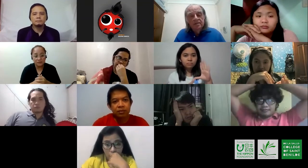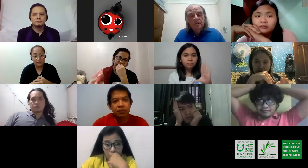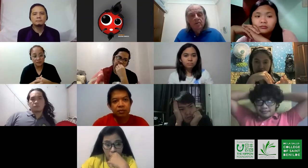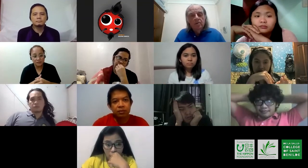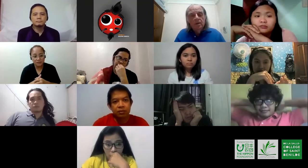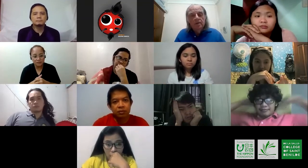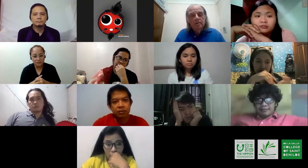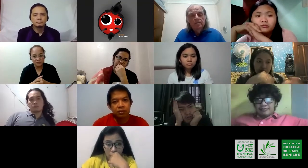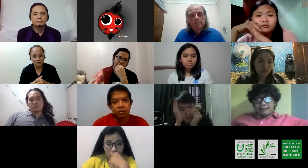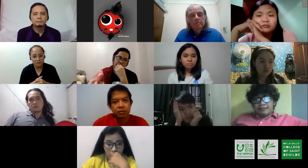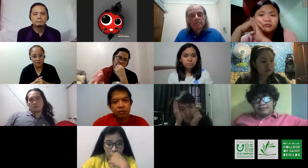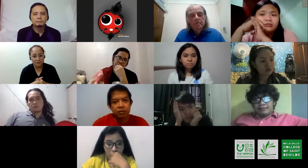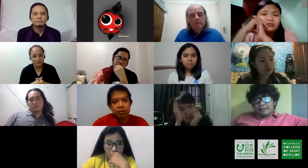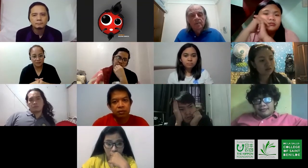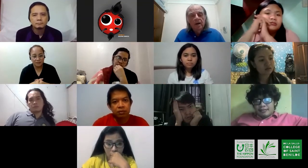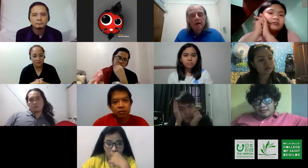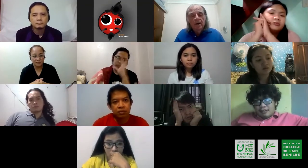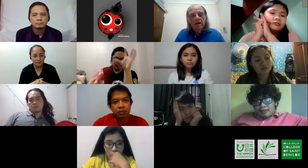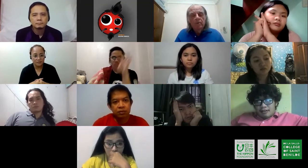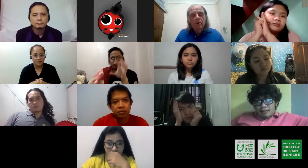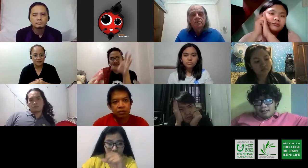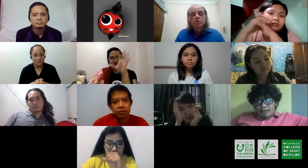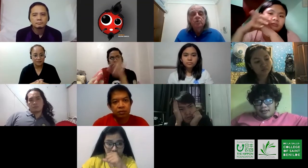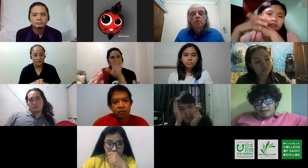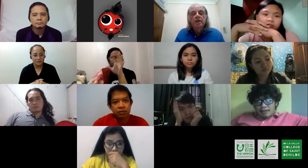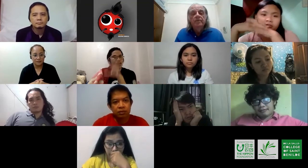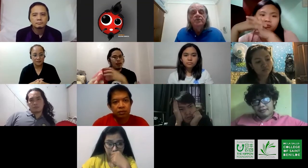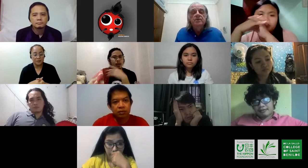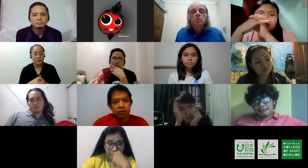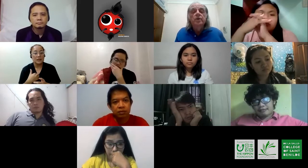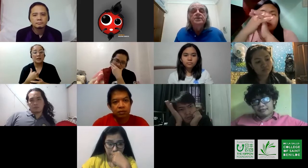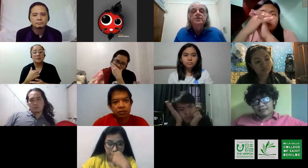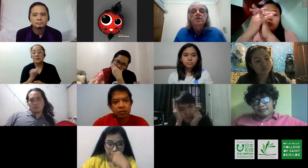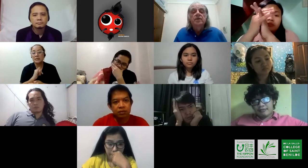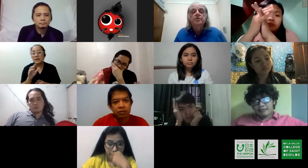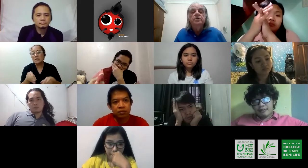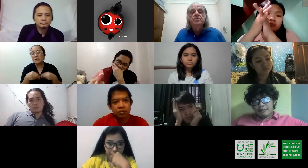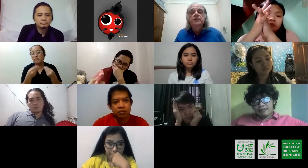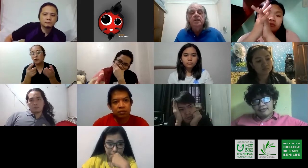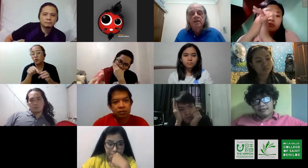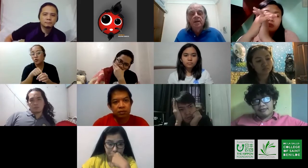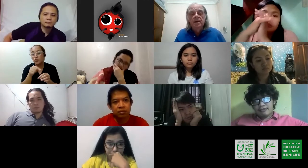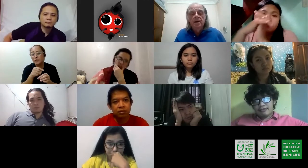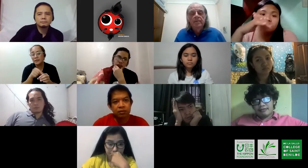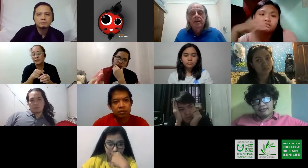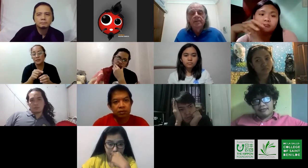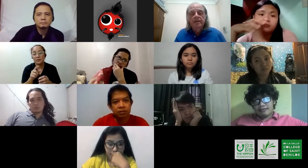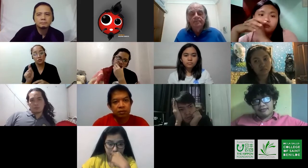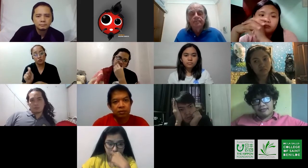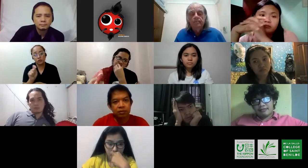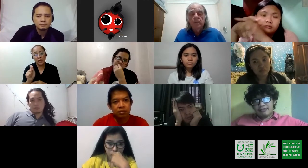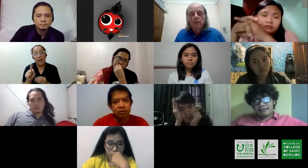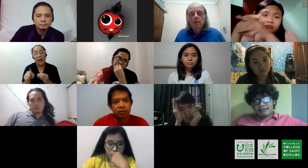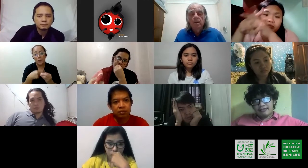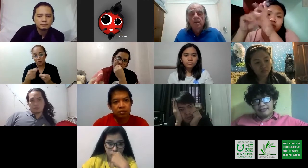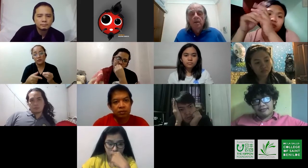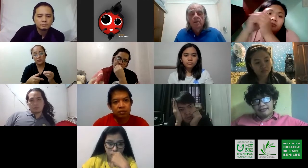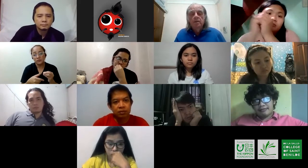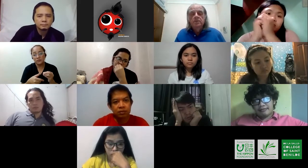so I will also give you some quizzes on Tuesday about that. So